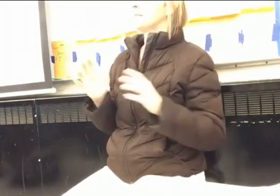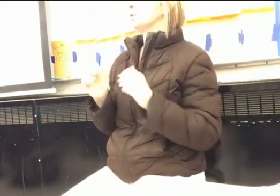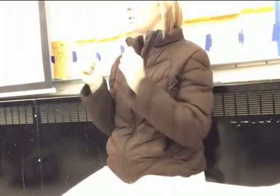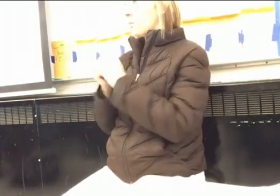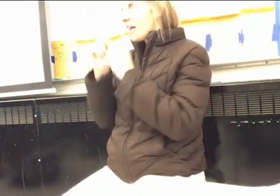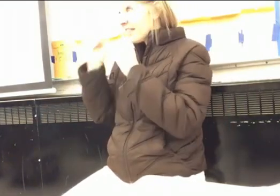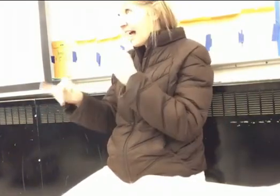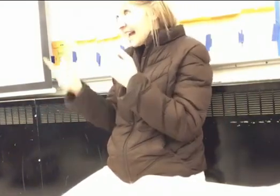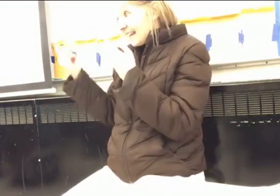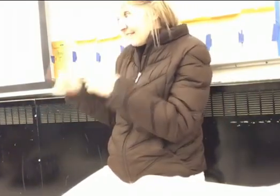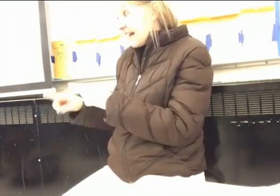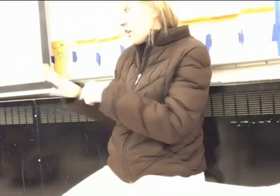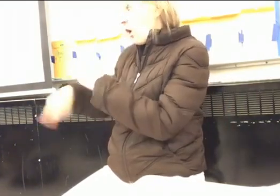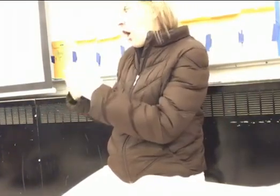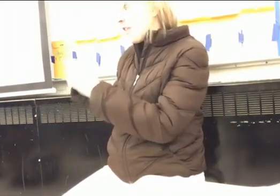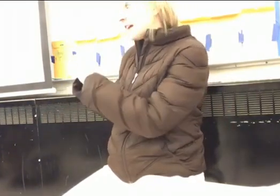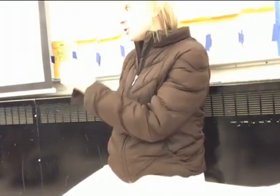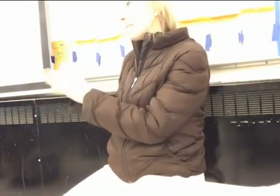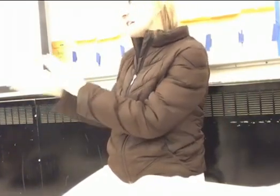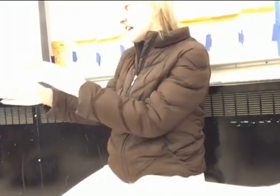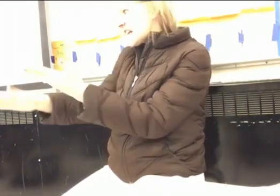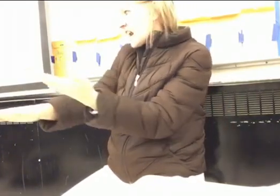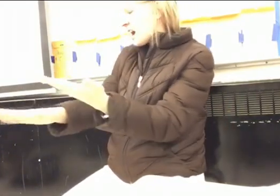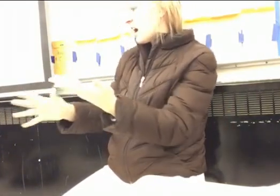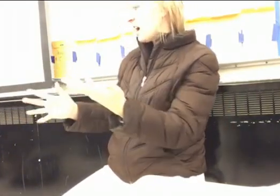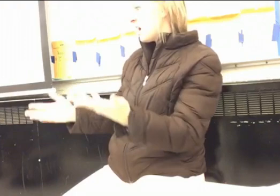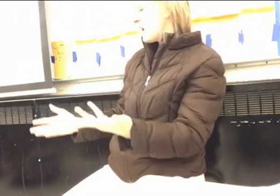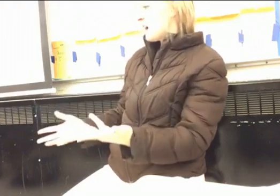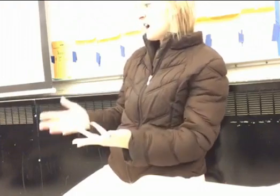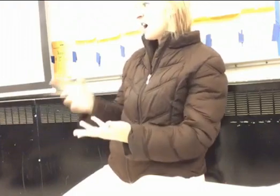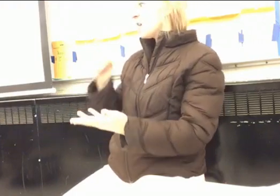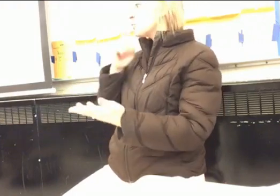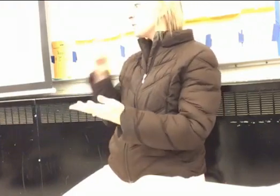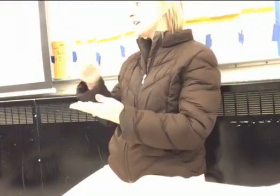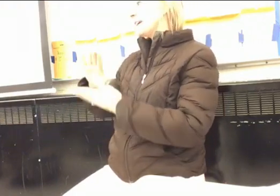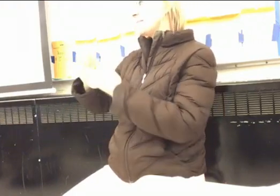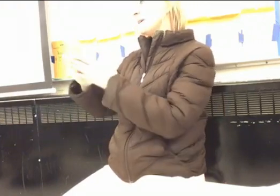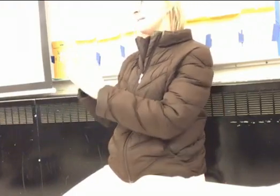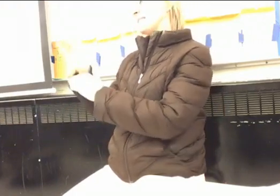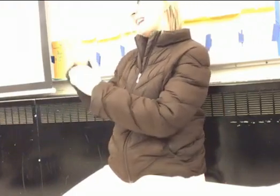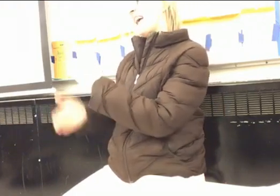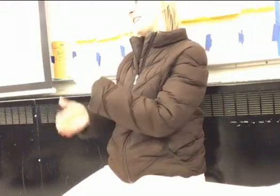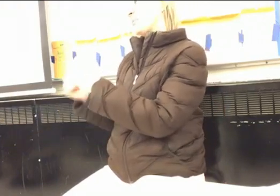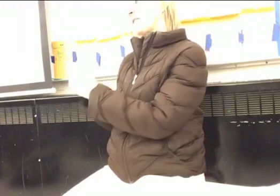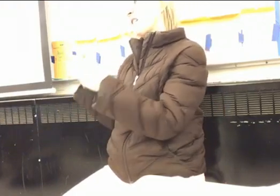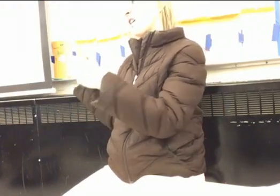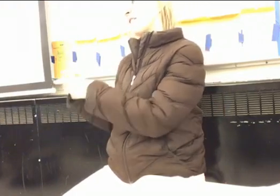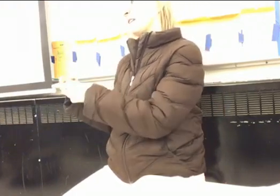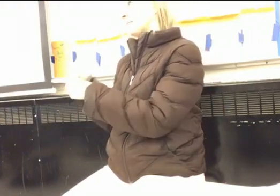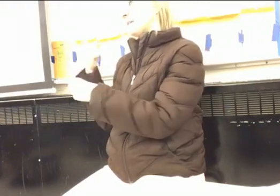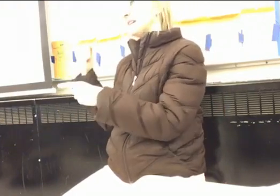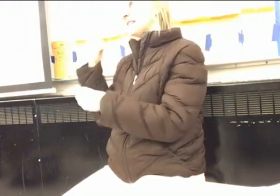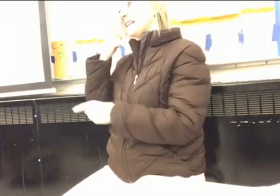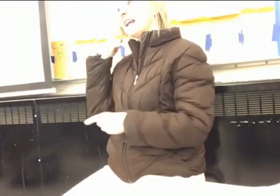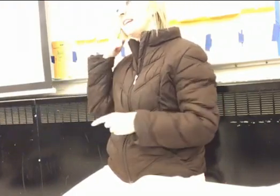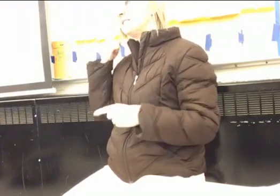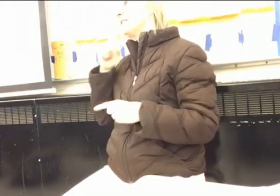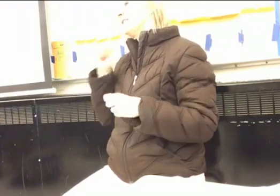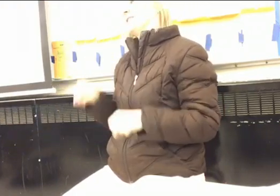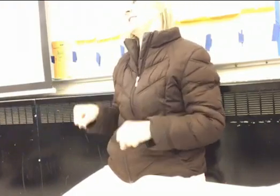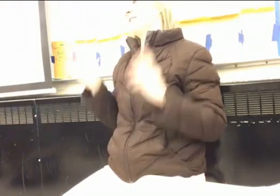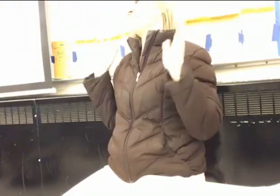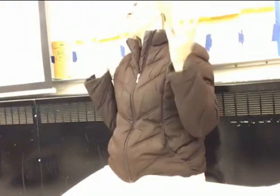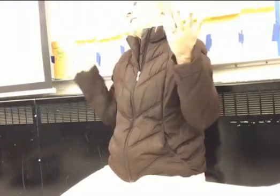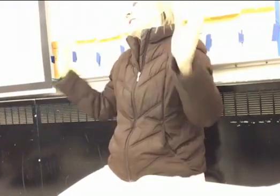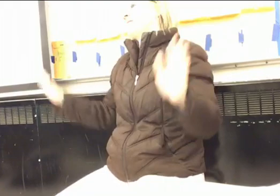all these people who died in the middle of winter, is really going to become an effective end to the conflict, simply because the natives give up. They